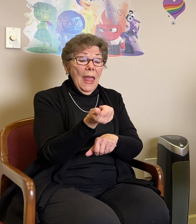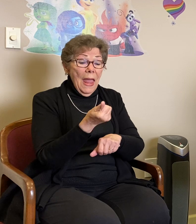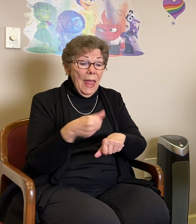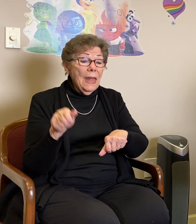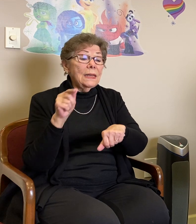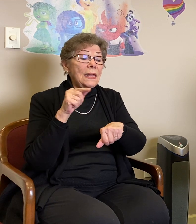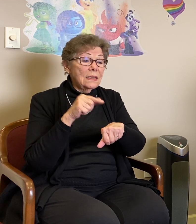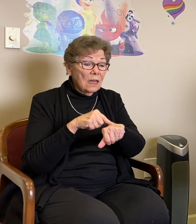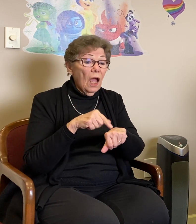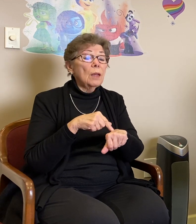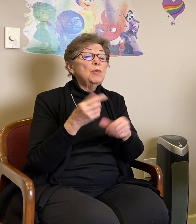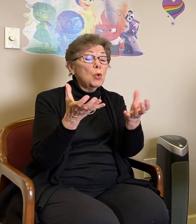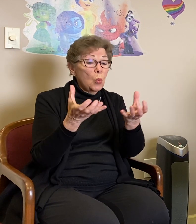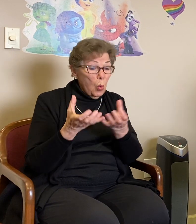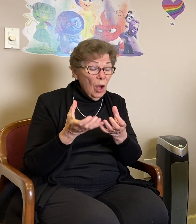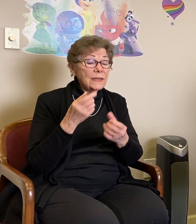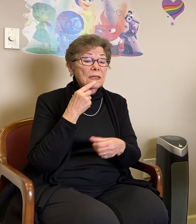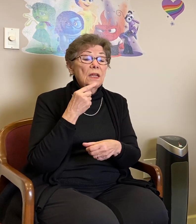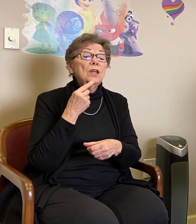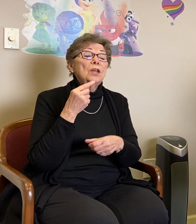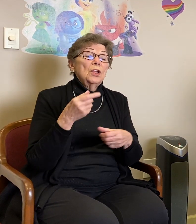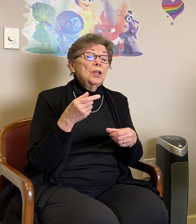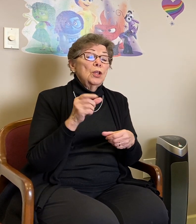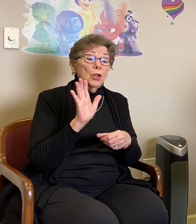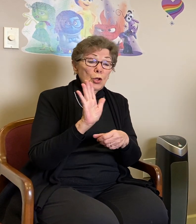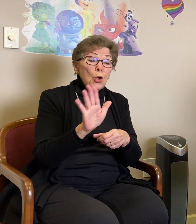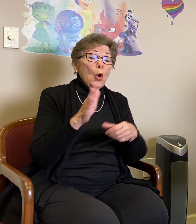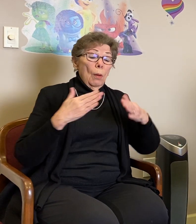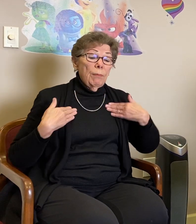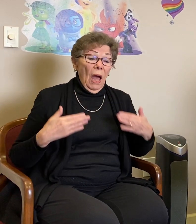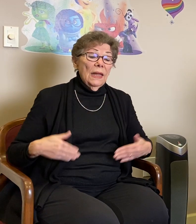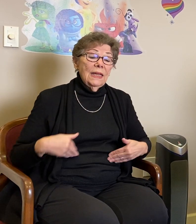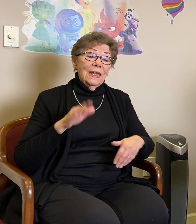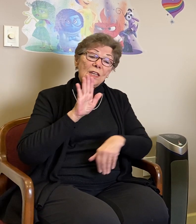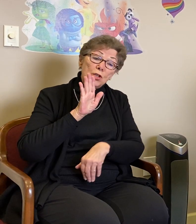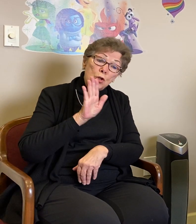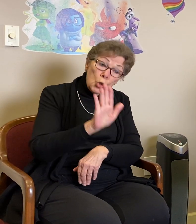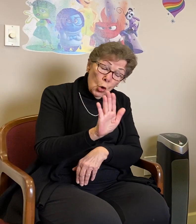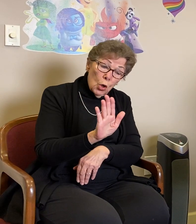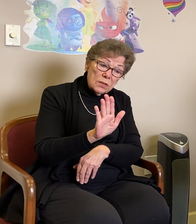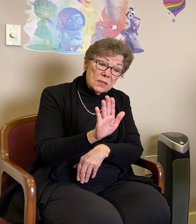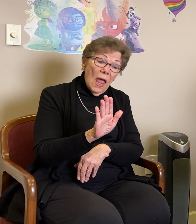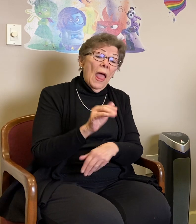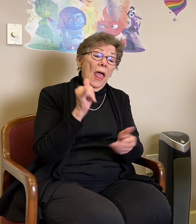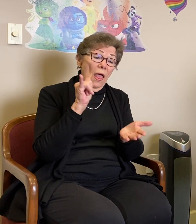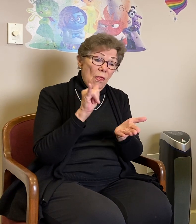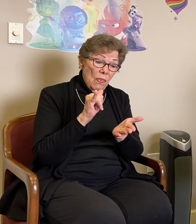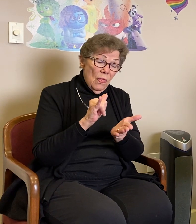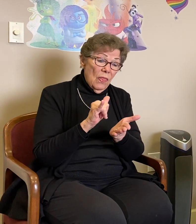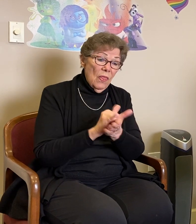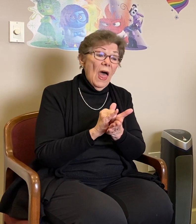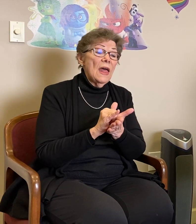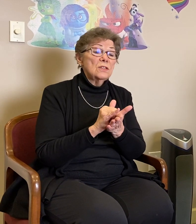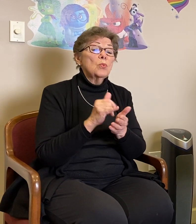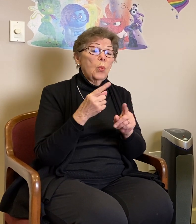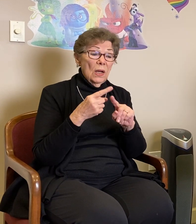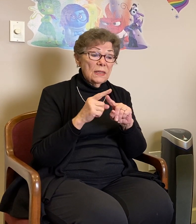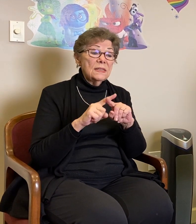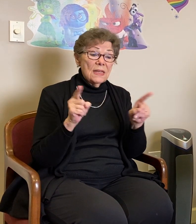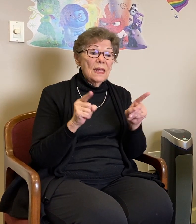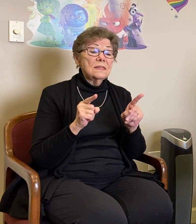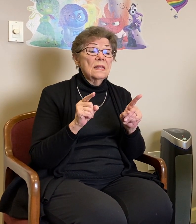anytime you like. Your body is your body, and that's what says goes.